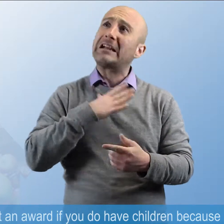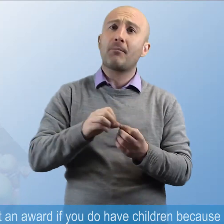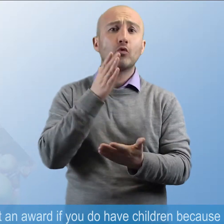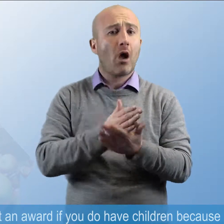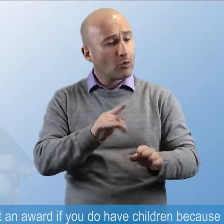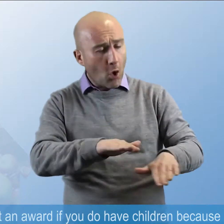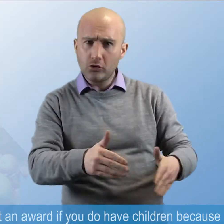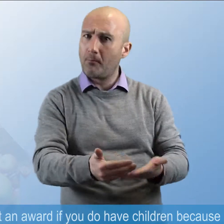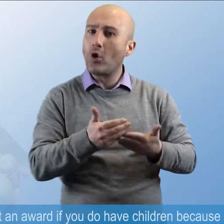are protected.